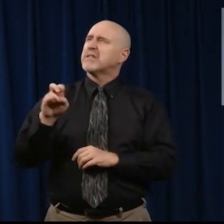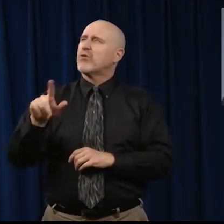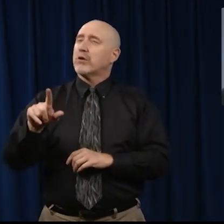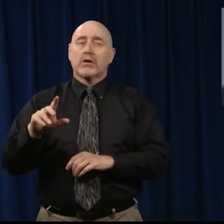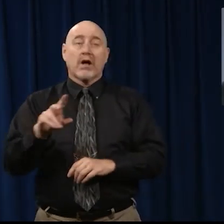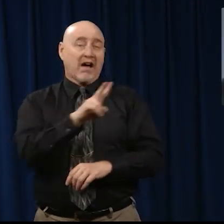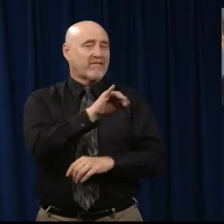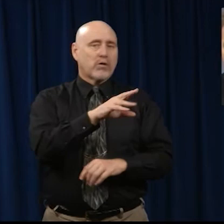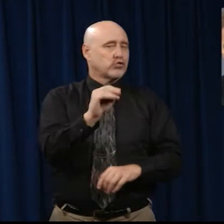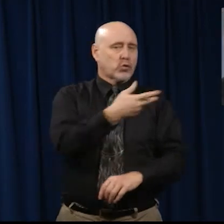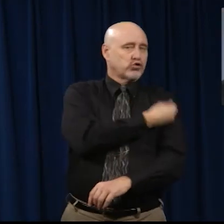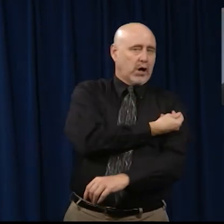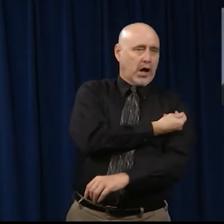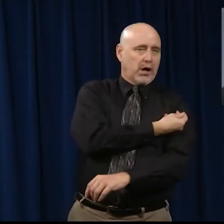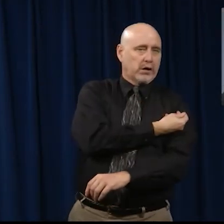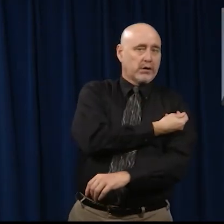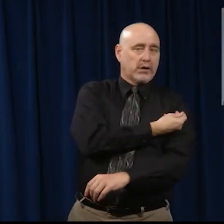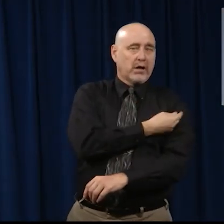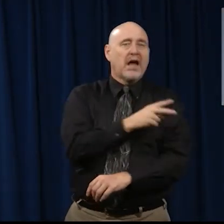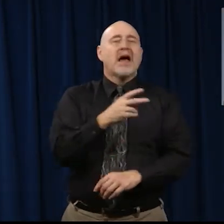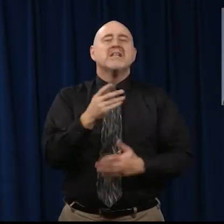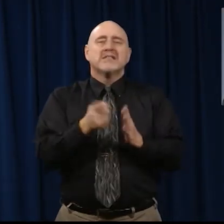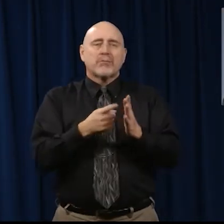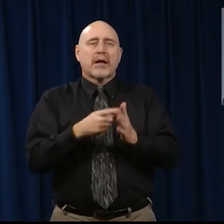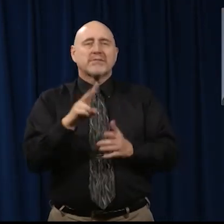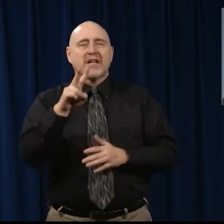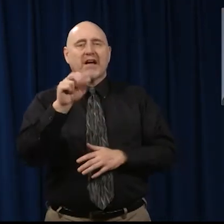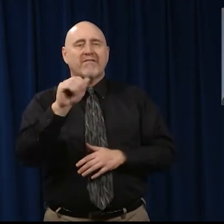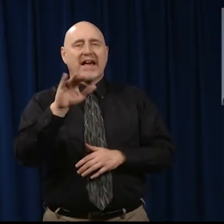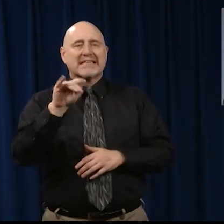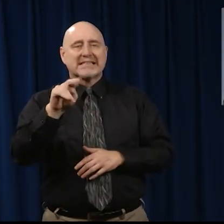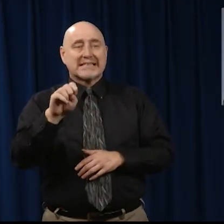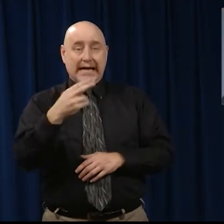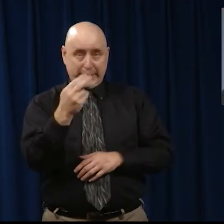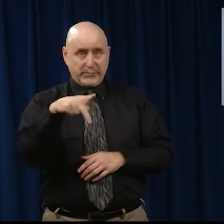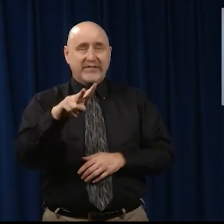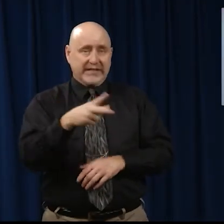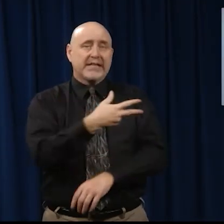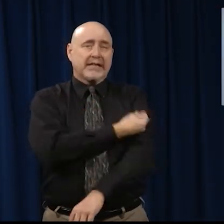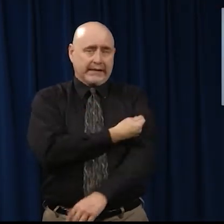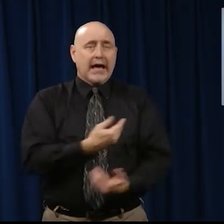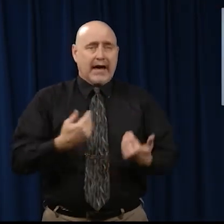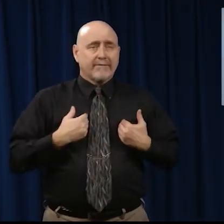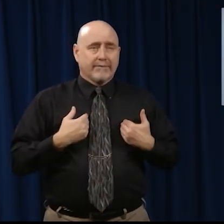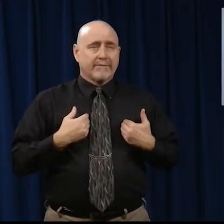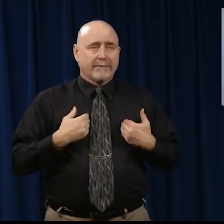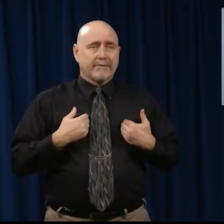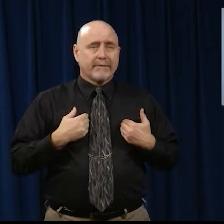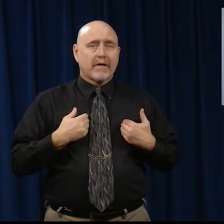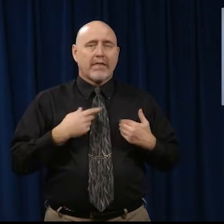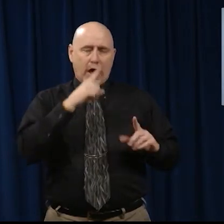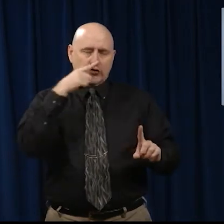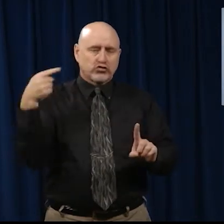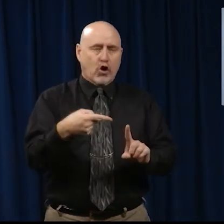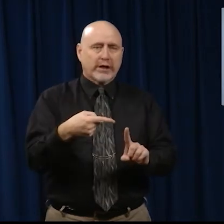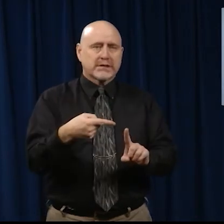Well, there's no shot for a virus. Sometimes you can give a vaccine. In fact, there is a HPV vaccine that